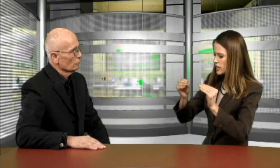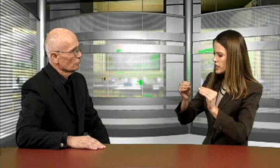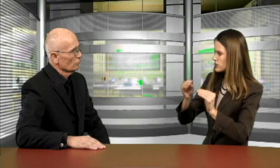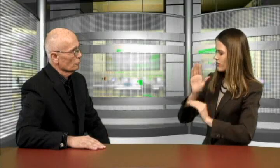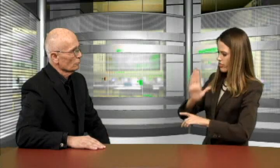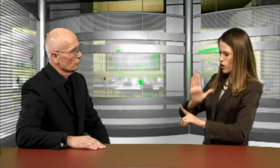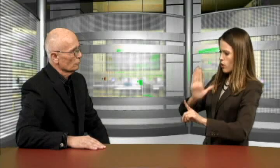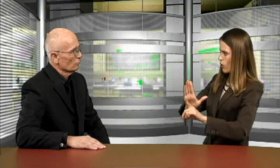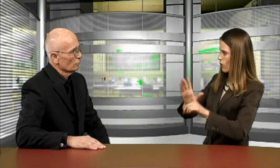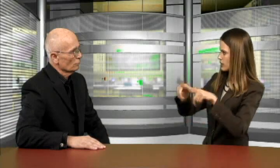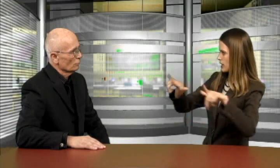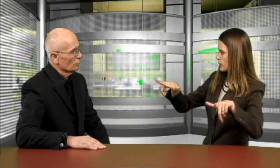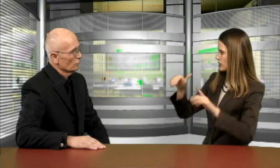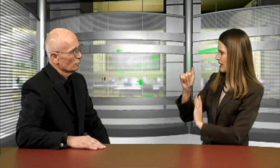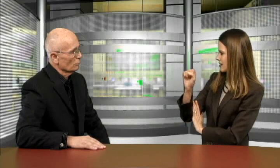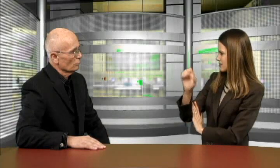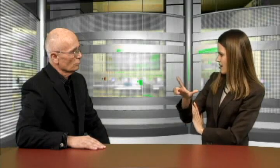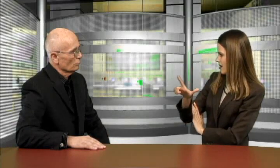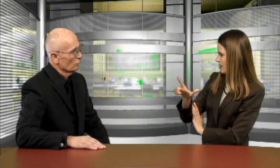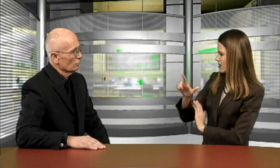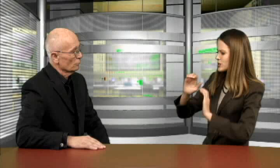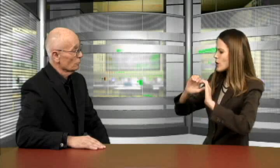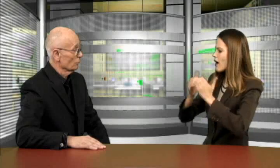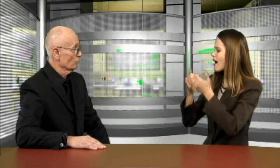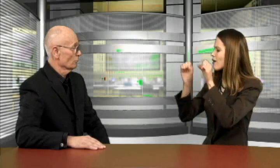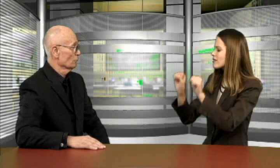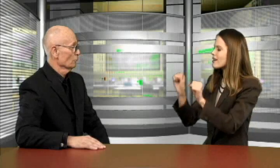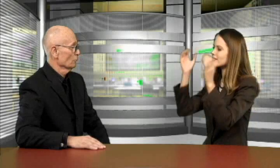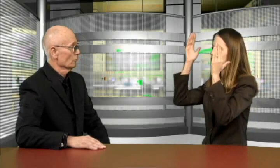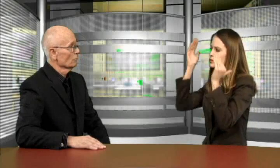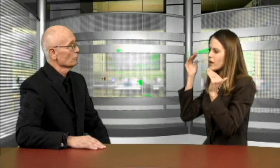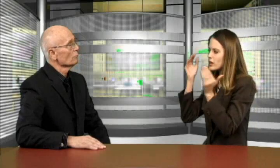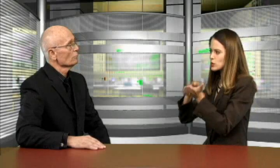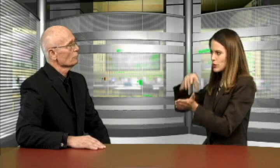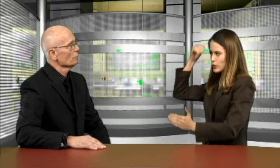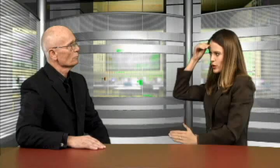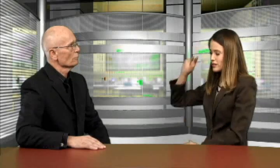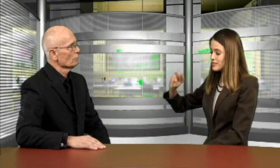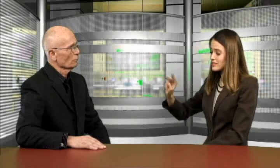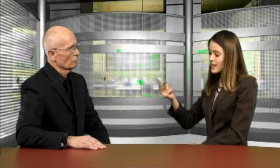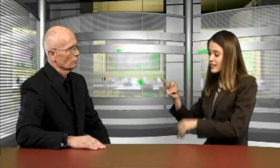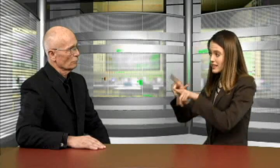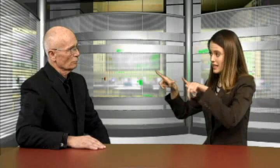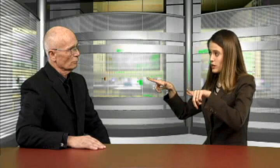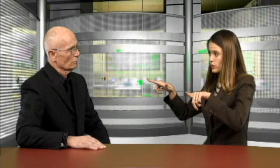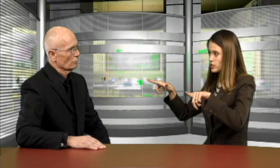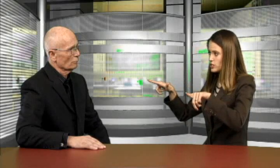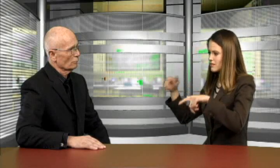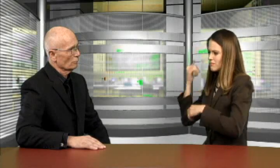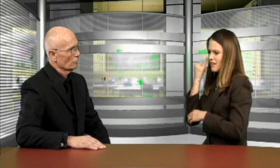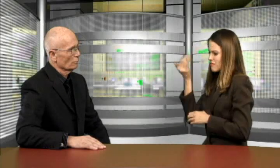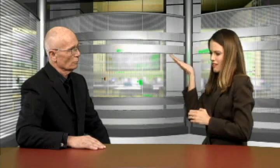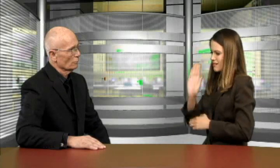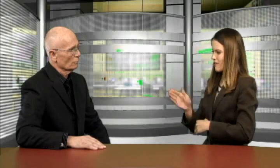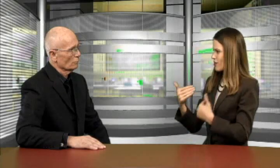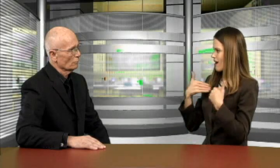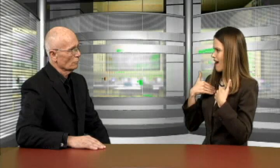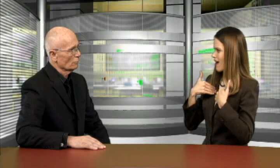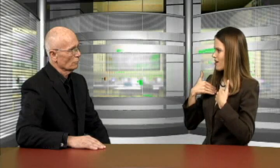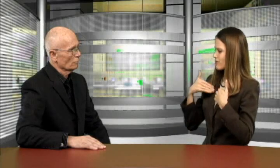never had a full background in teaching in their own language, ASL. So how can someone be expected to learn a second language if they've